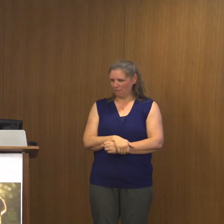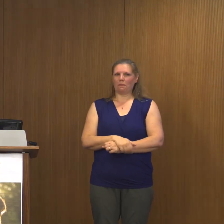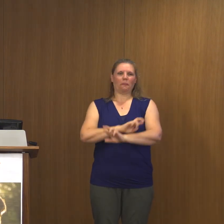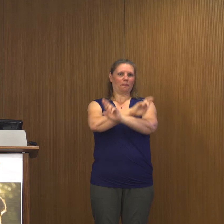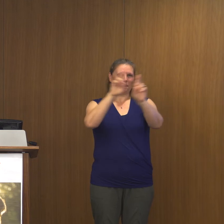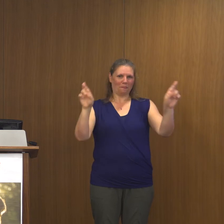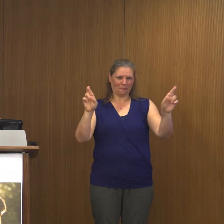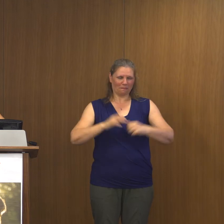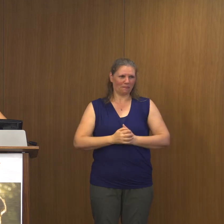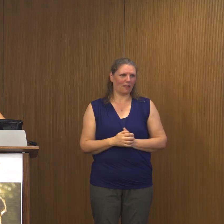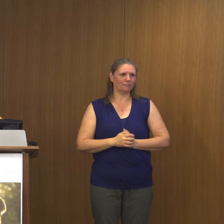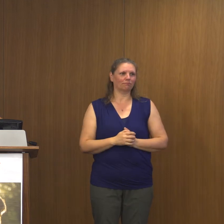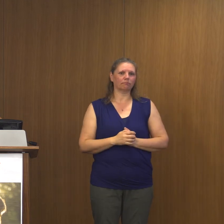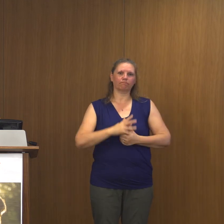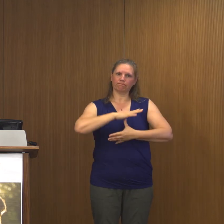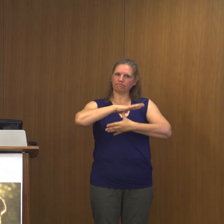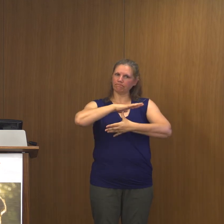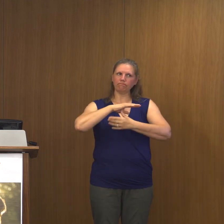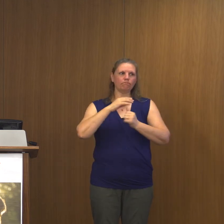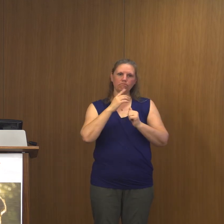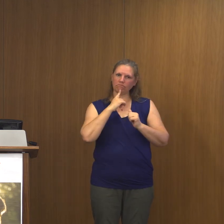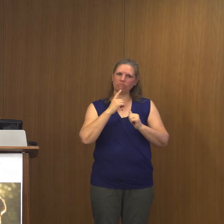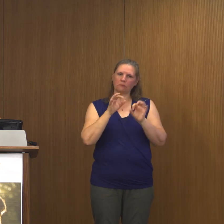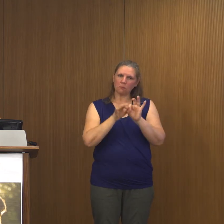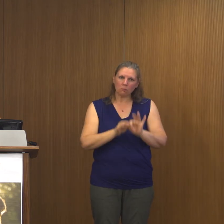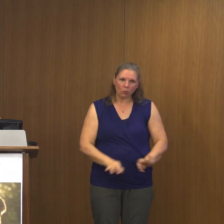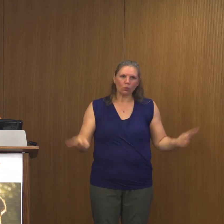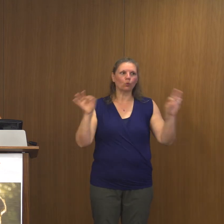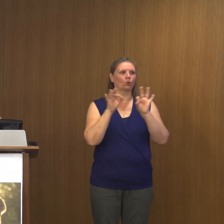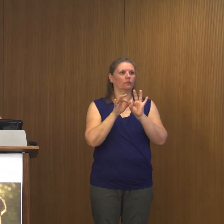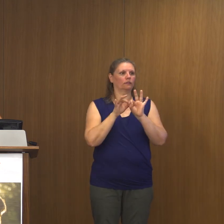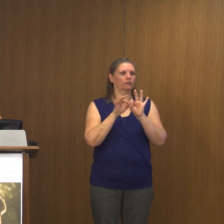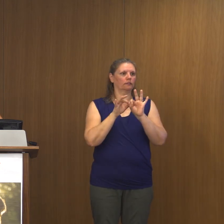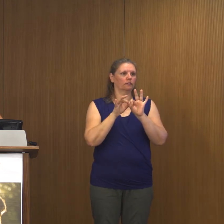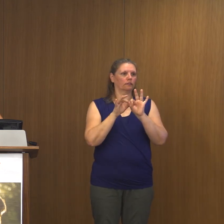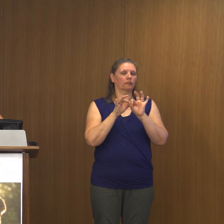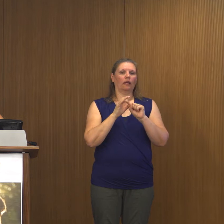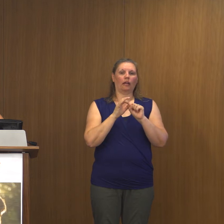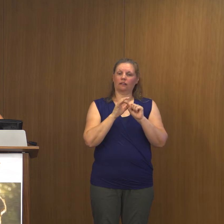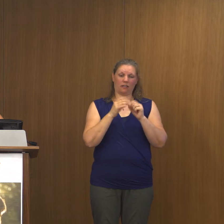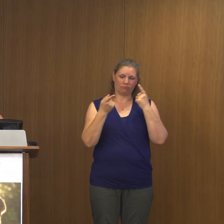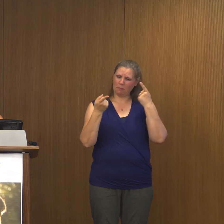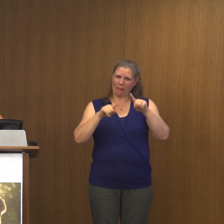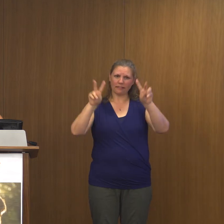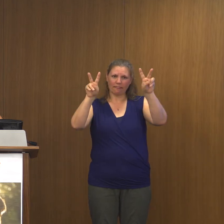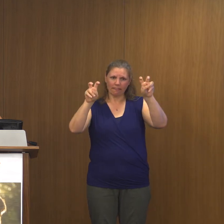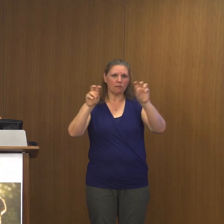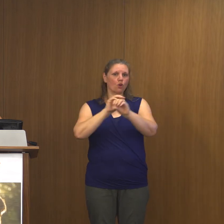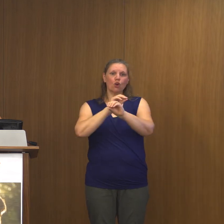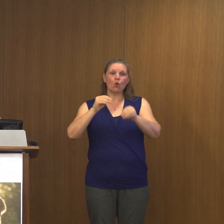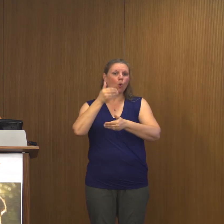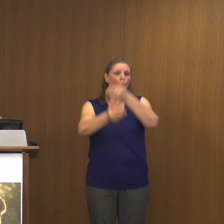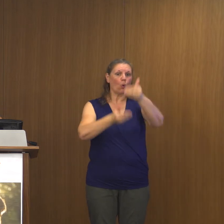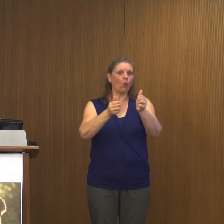Okay, so very important, and following along with the nothing for us without us, right? We didn't want